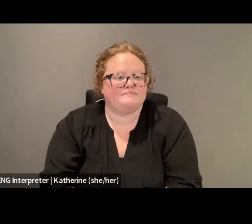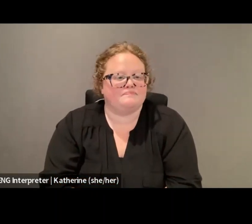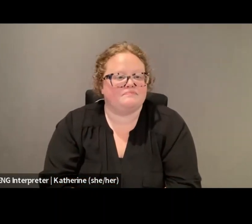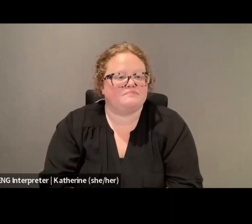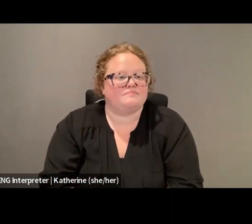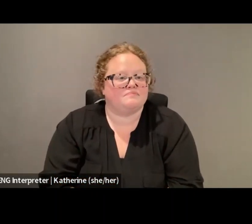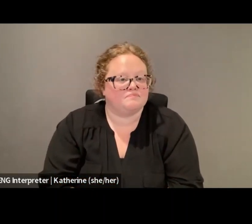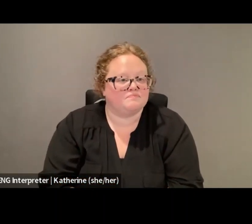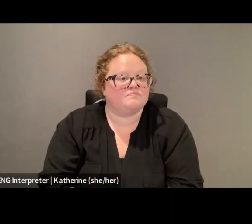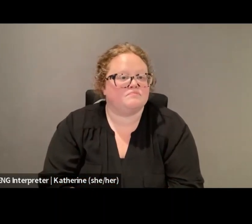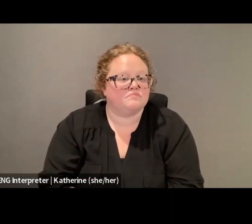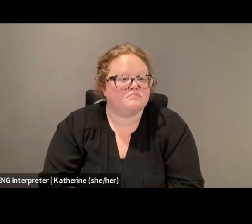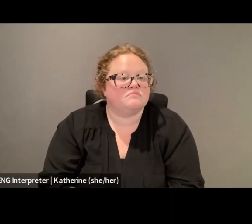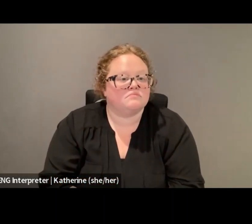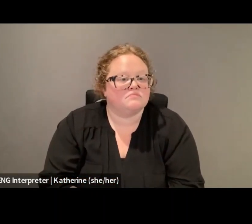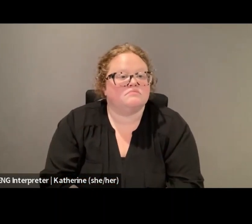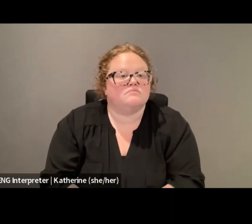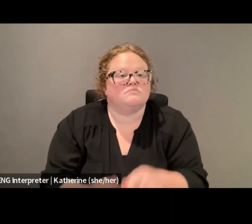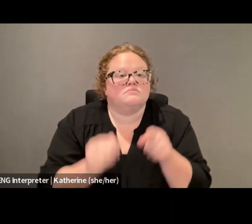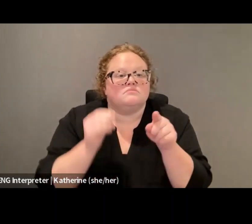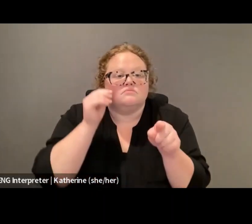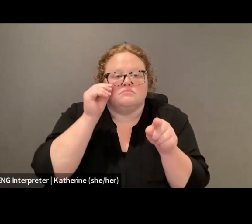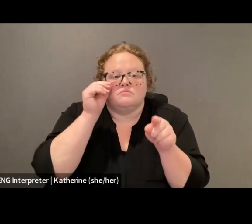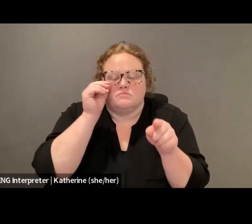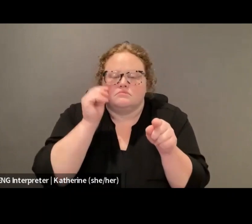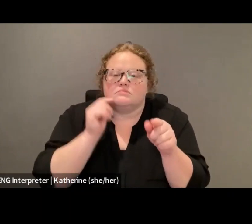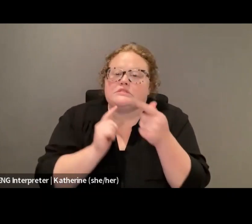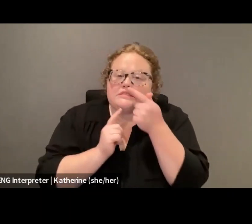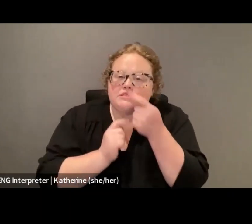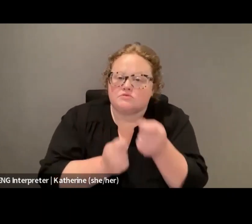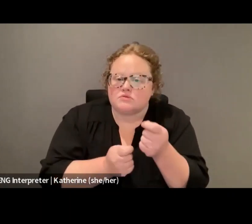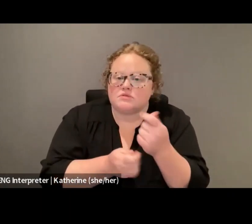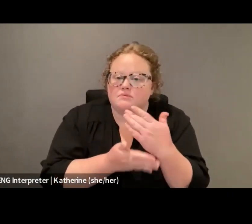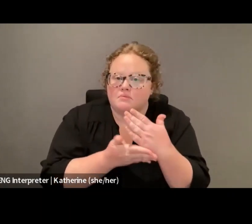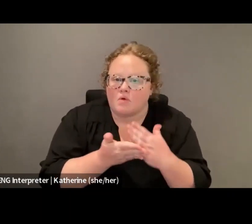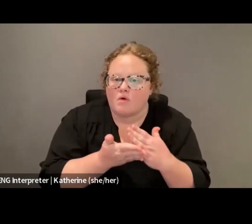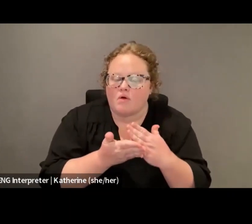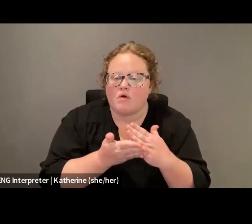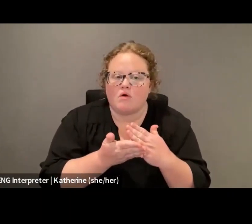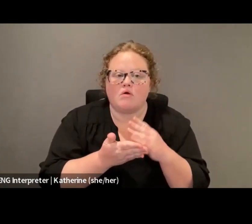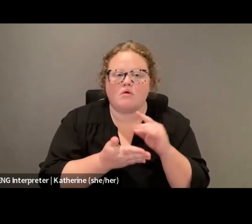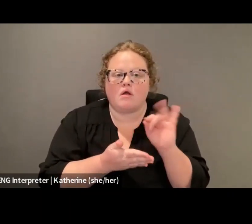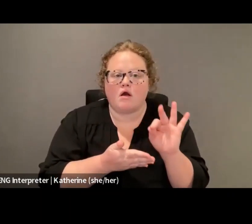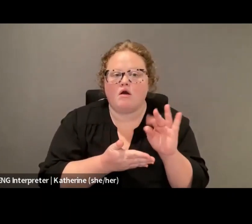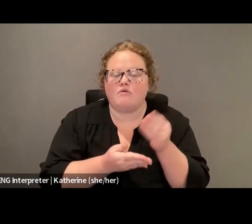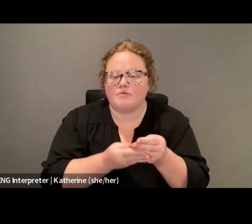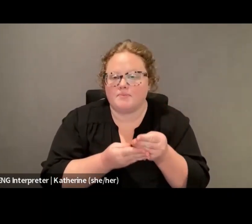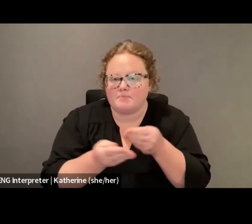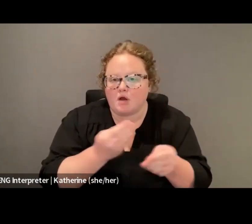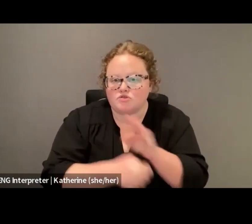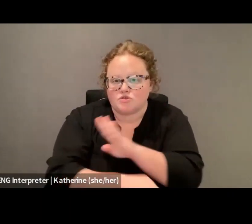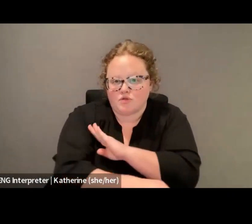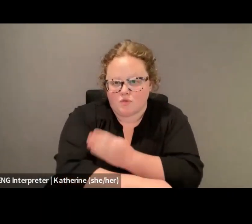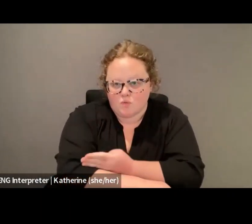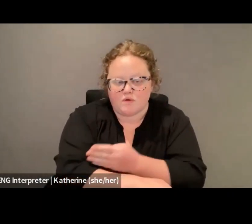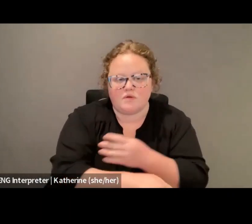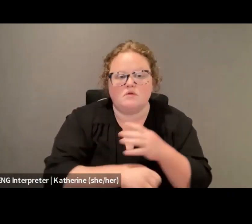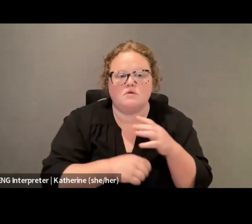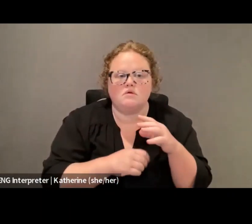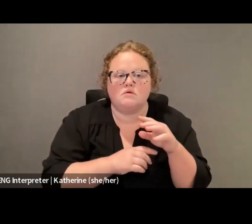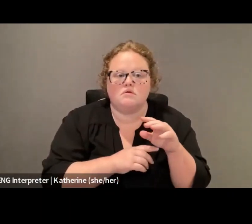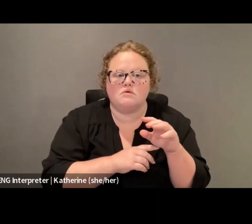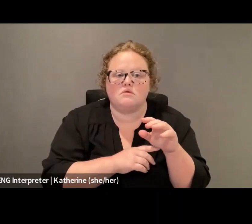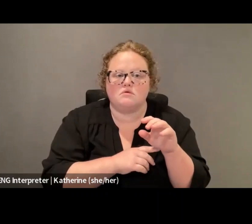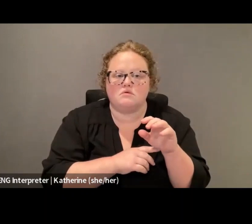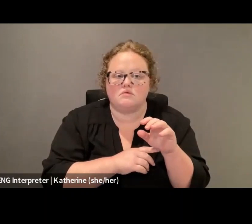All right. So this is another interesting piece of budget authority as well in Appendix E to B. So